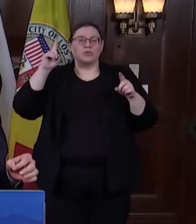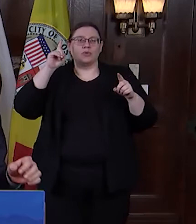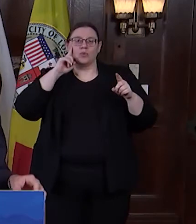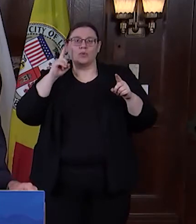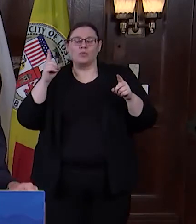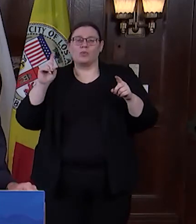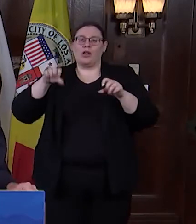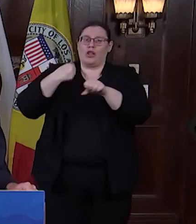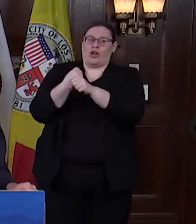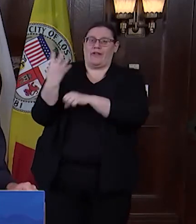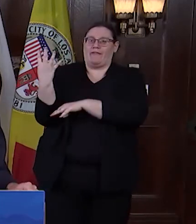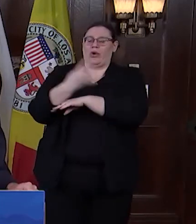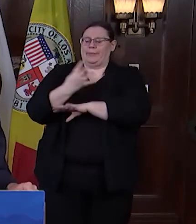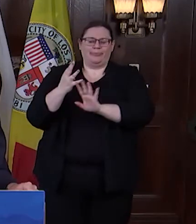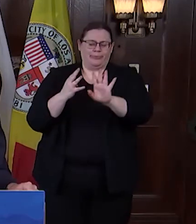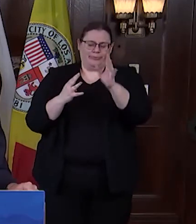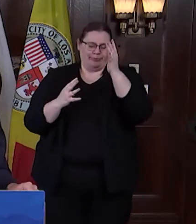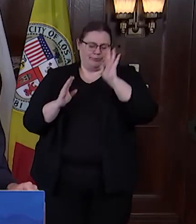4-week lockdown